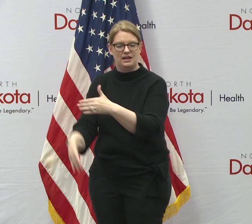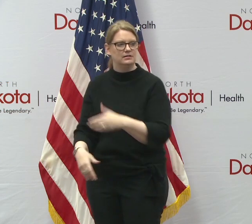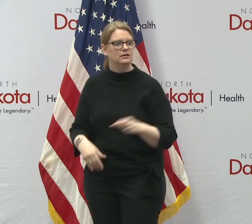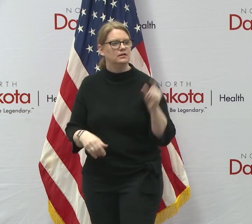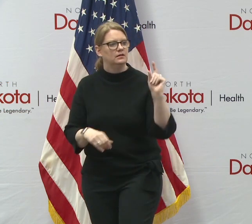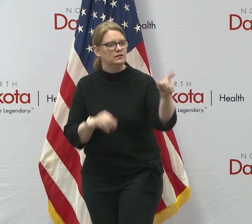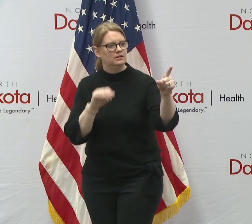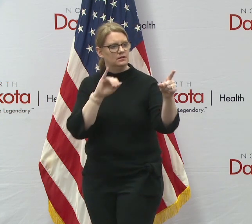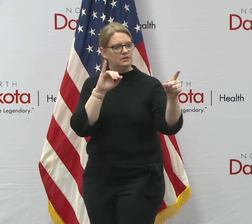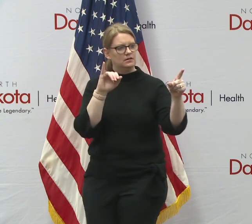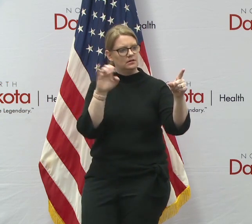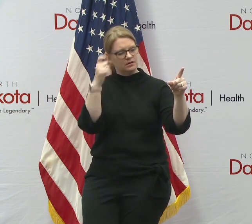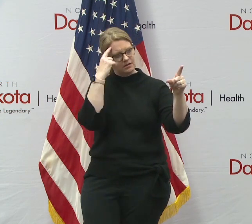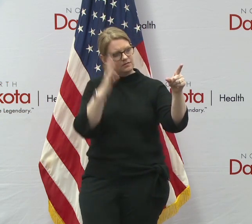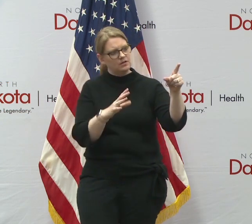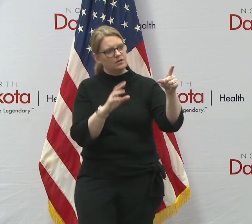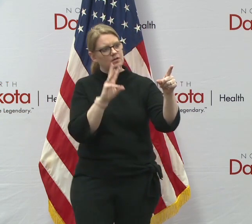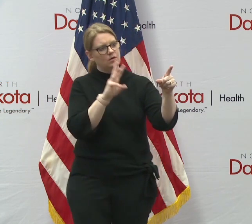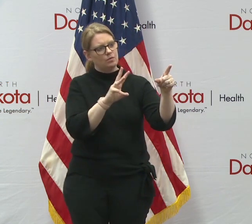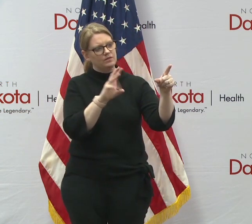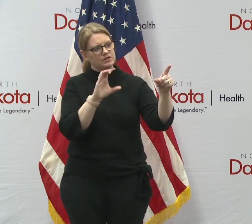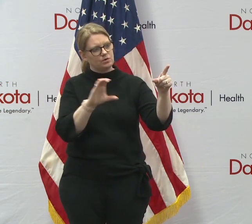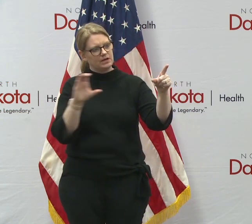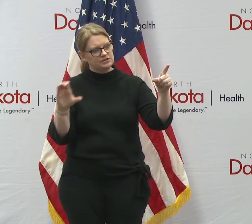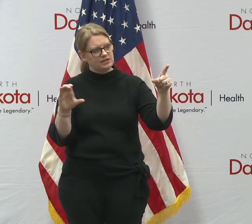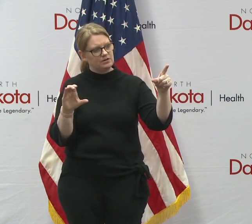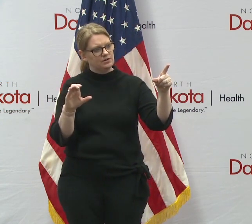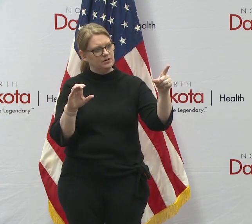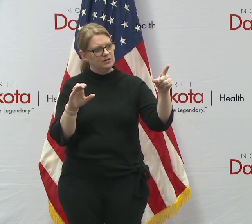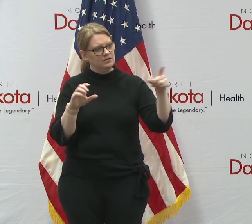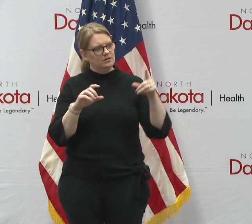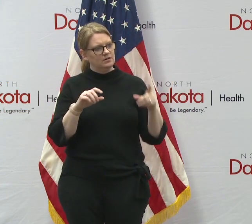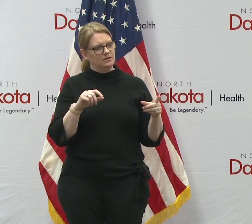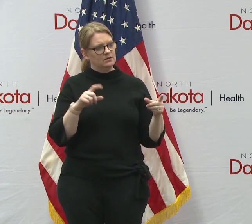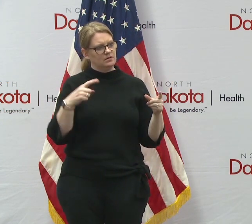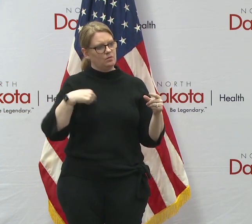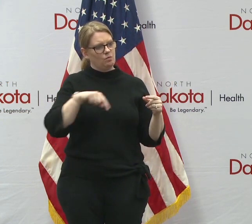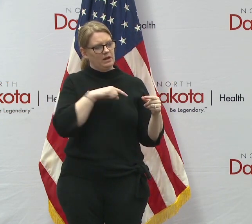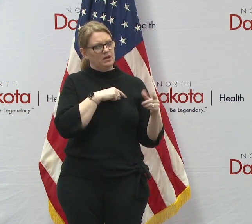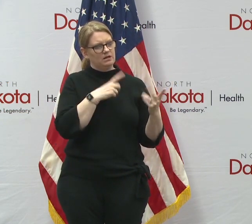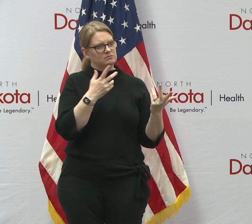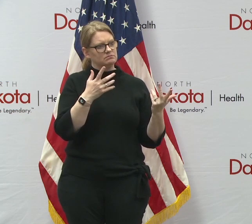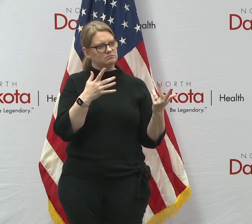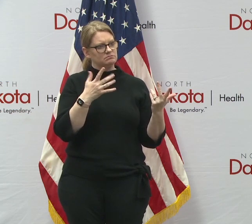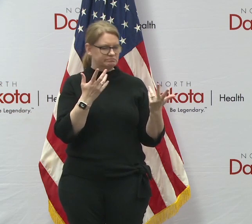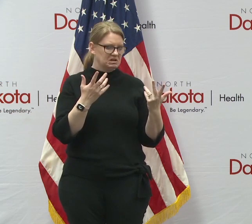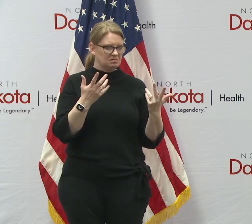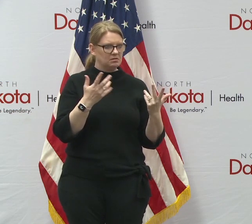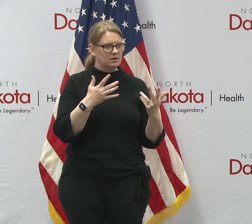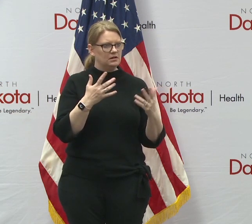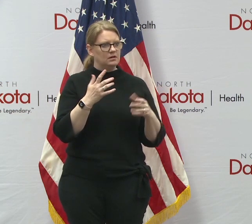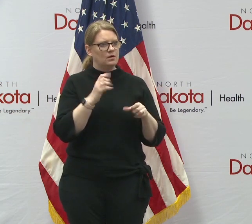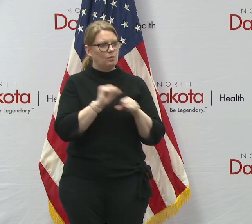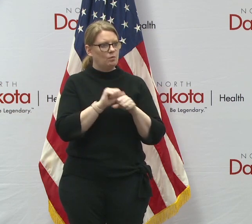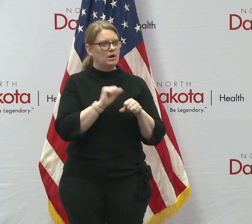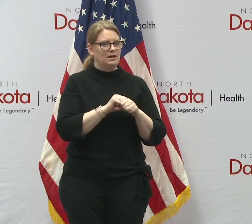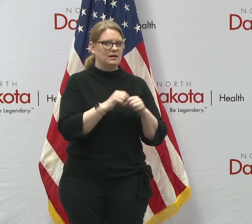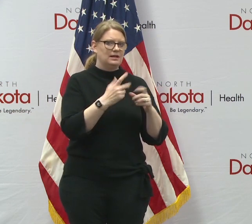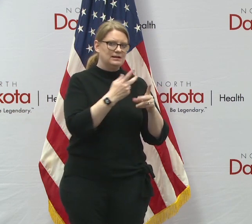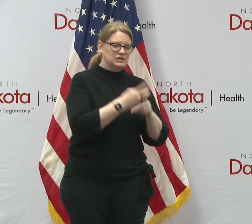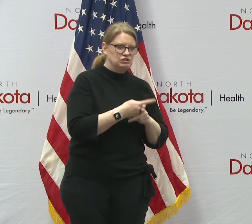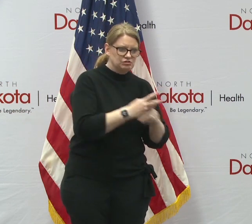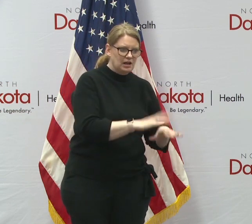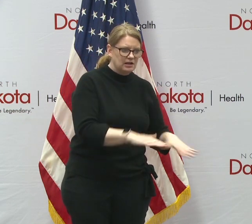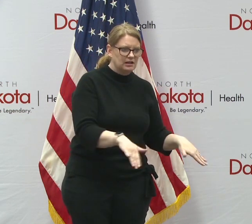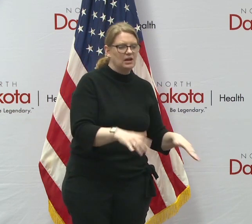Governor, going back to the Workforce Coordination Center now, I think we can all infer how people working in healthcare and childcare would be really useful in this